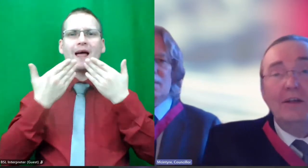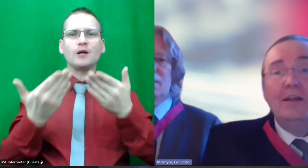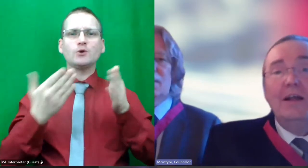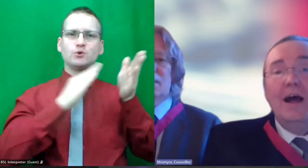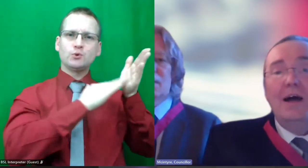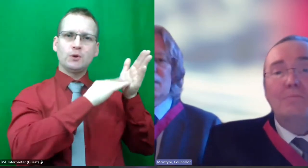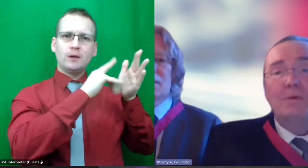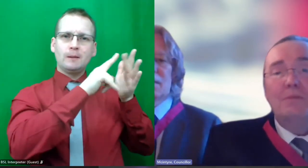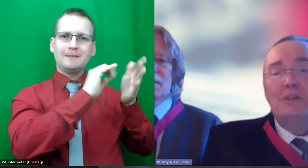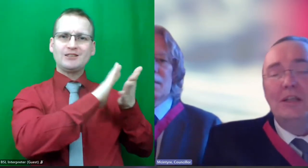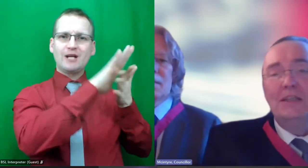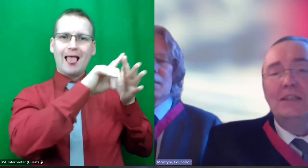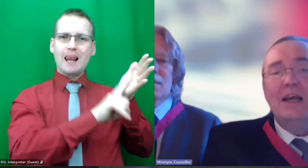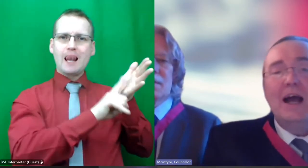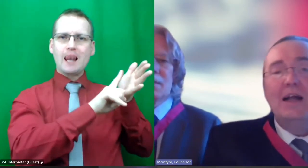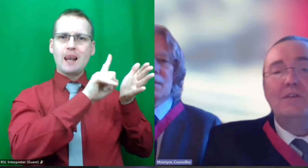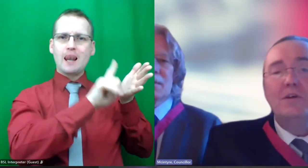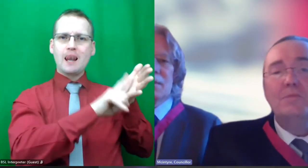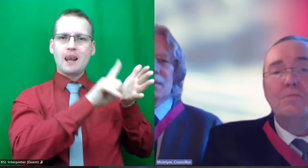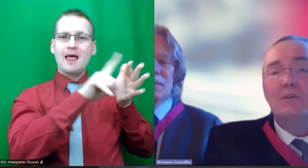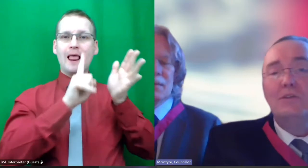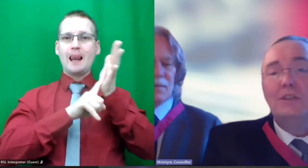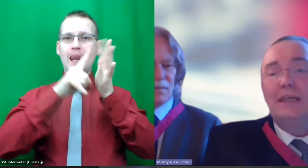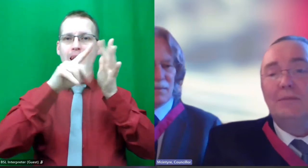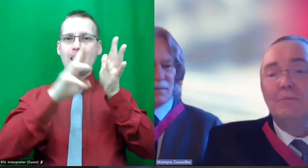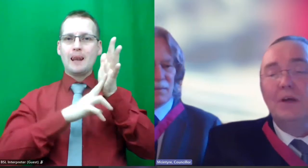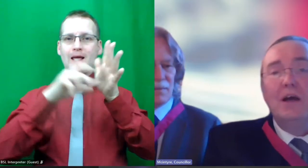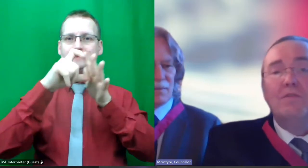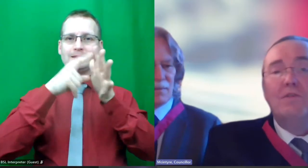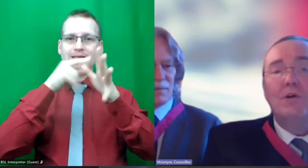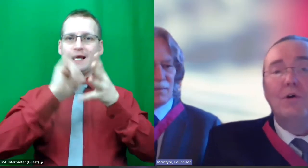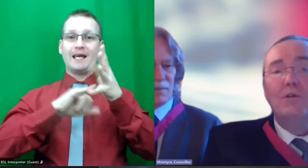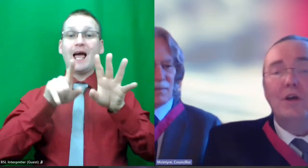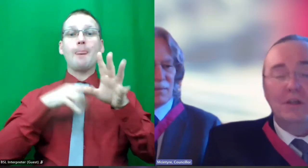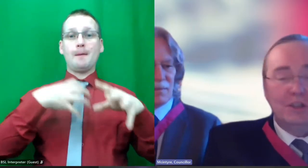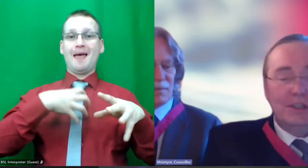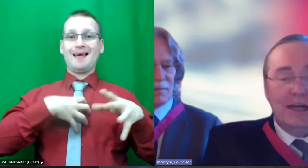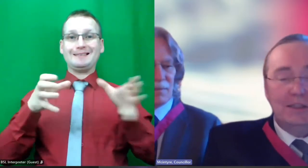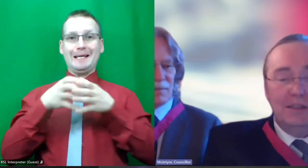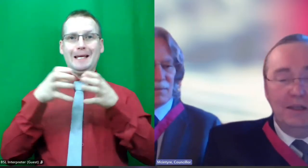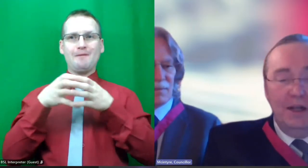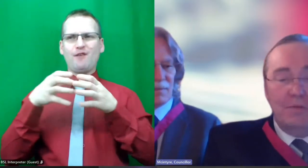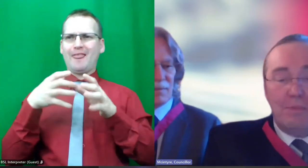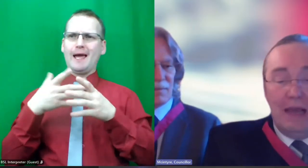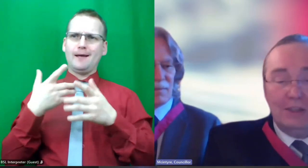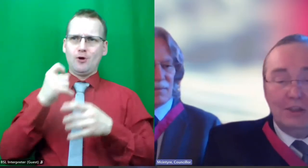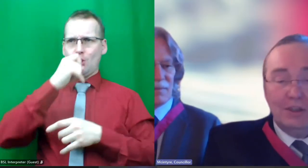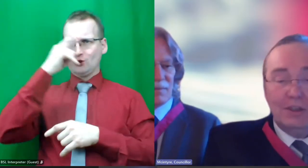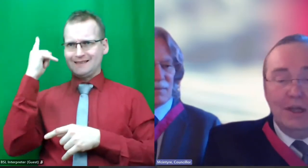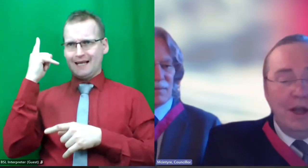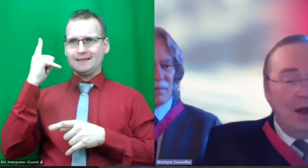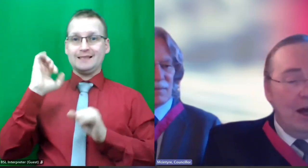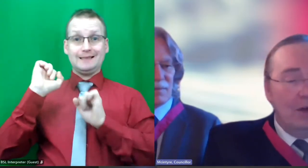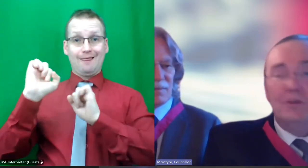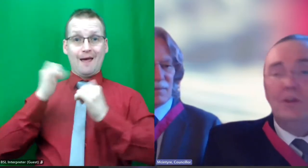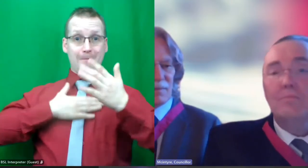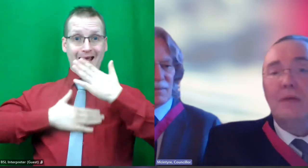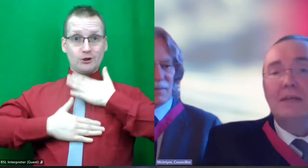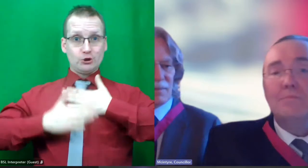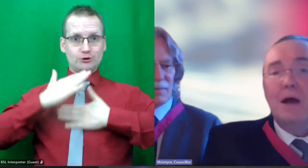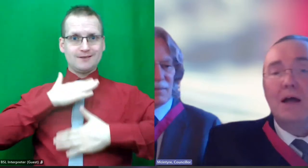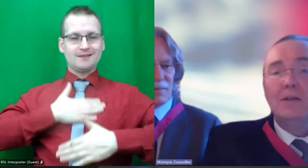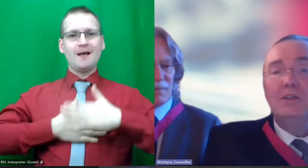Michelle, Michelle Lindsay and the mayoralty team for all the understanding, the patience